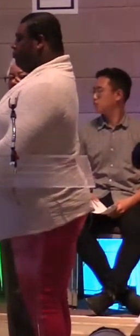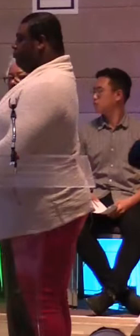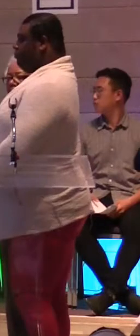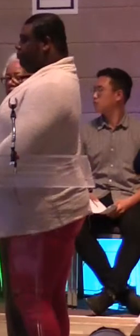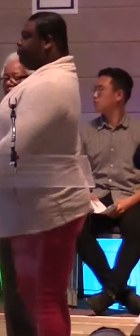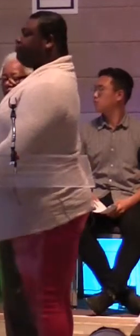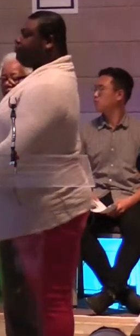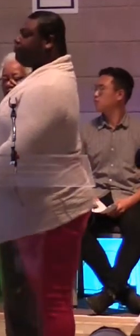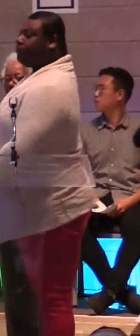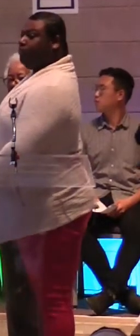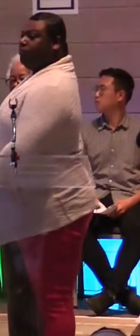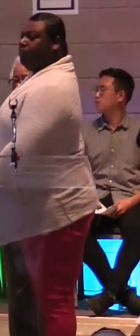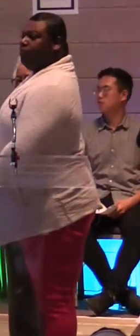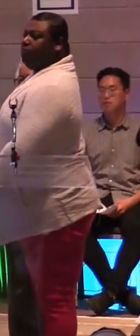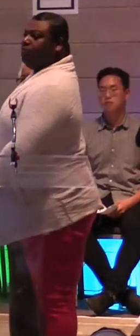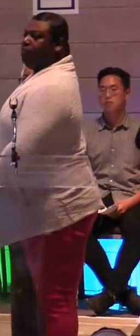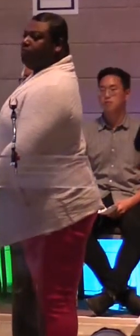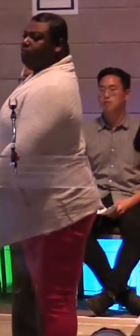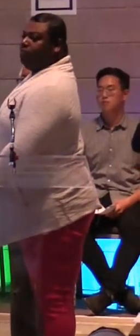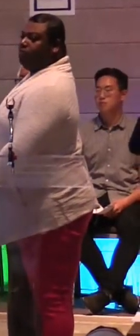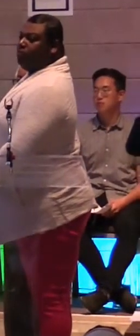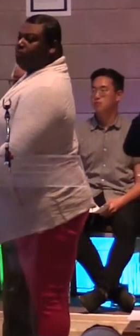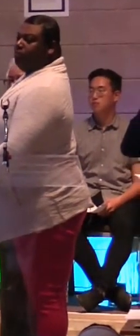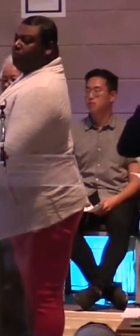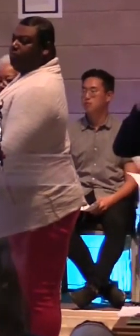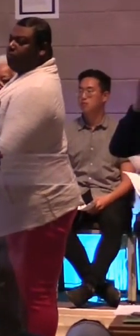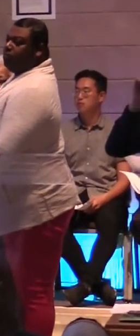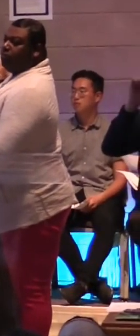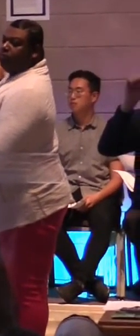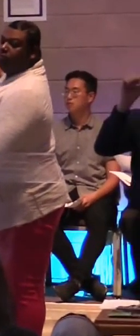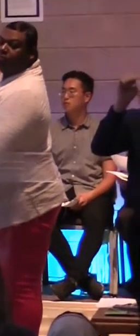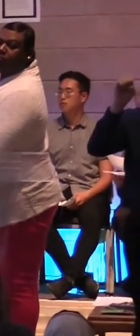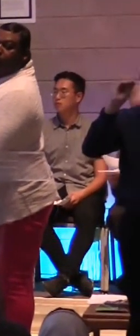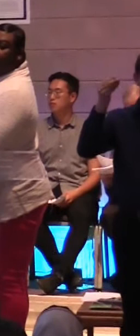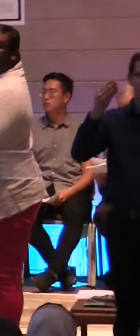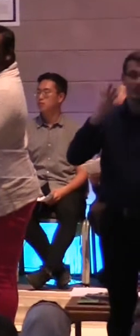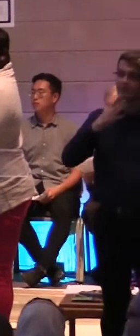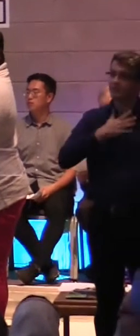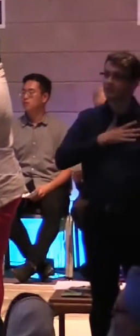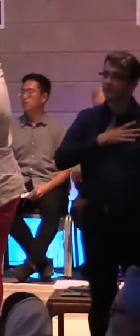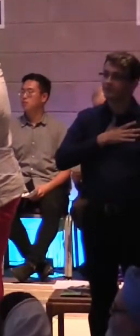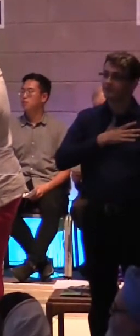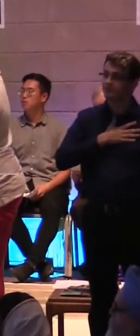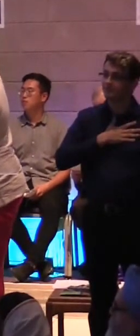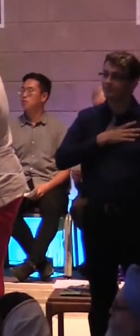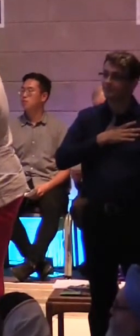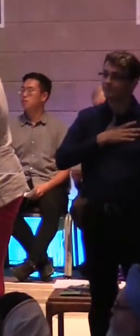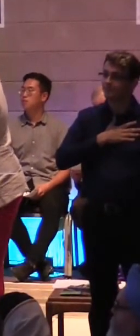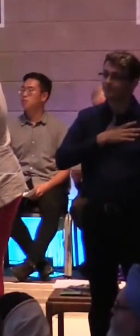We have to recognize this grace. There are times when things should happen and they don't happen.